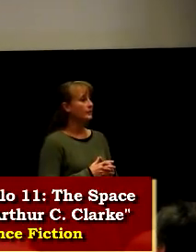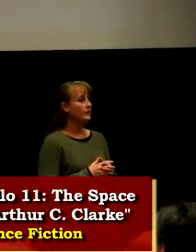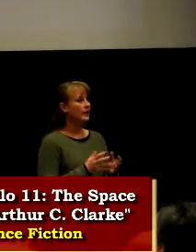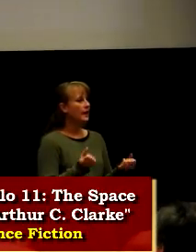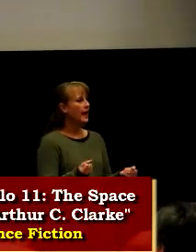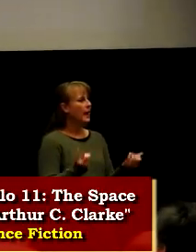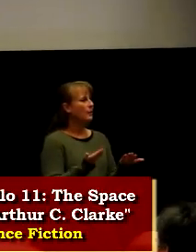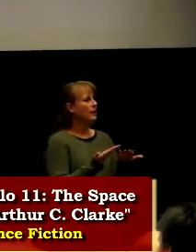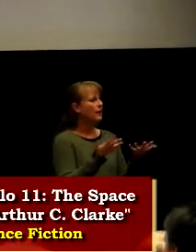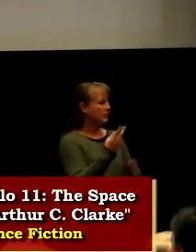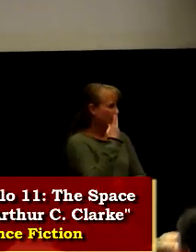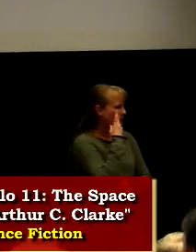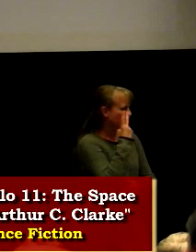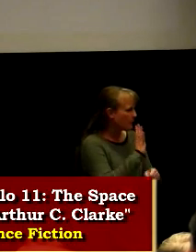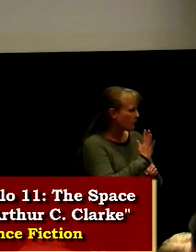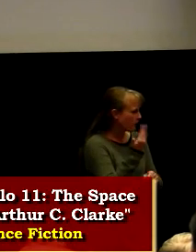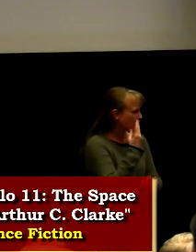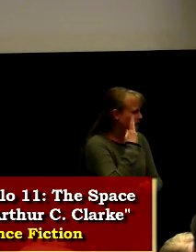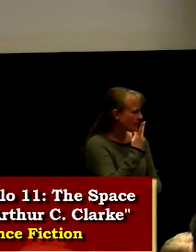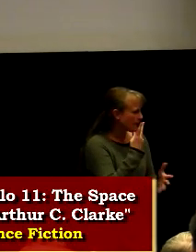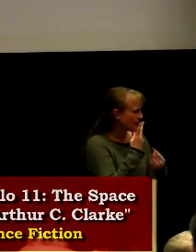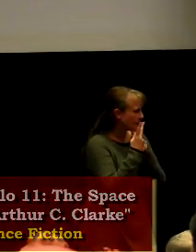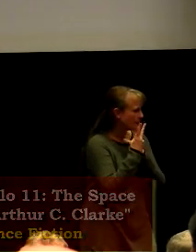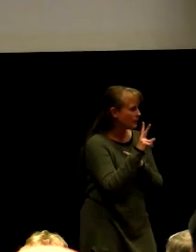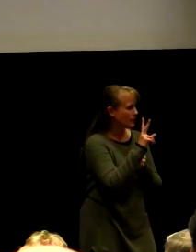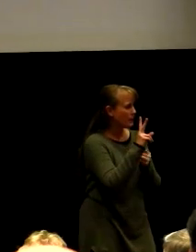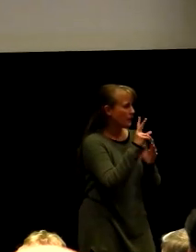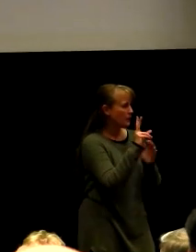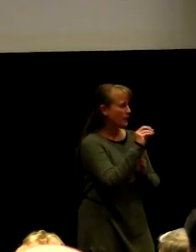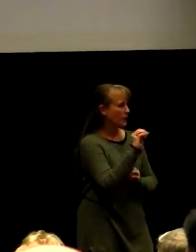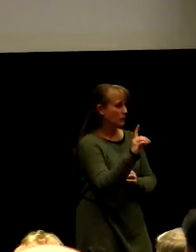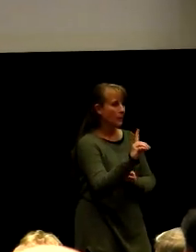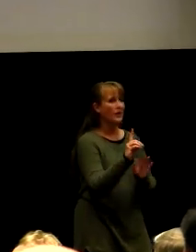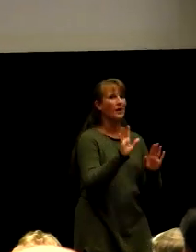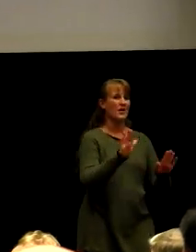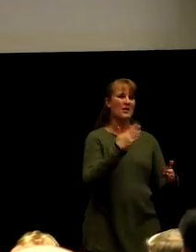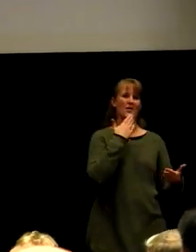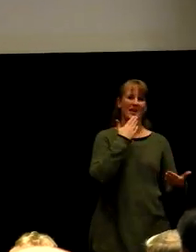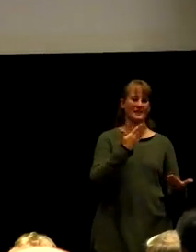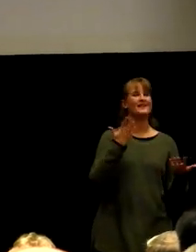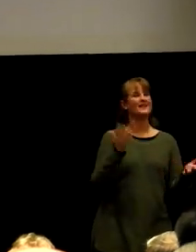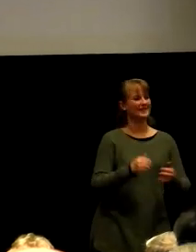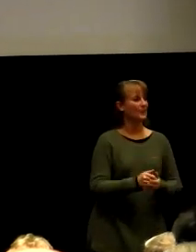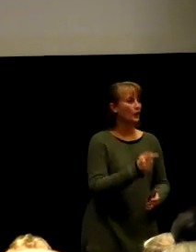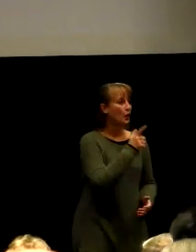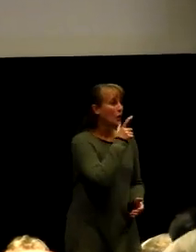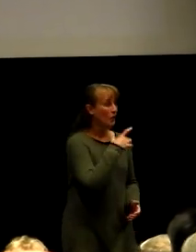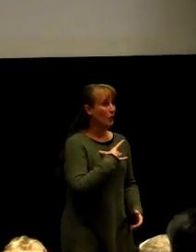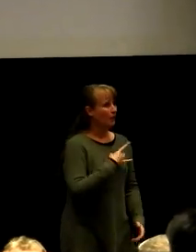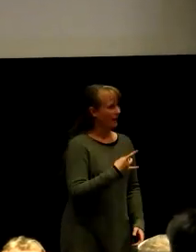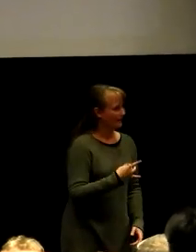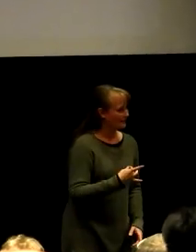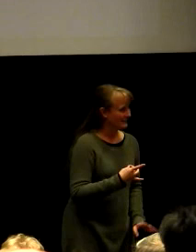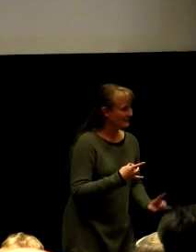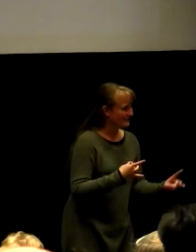How many of you have seen 2001? Ah, that's good. How many of you like it?